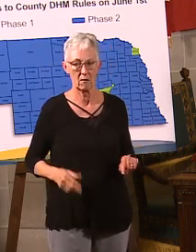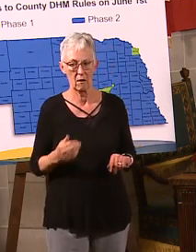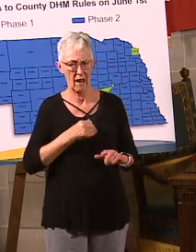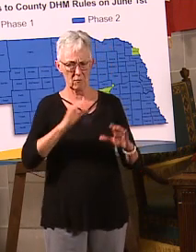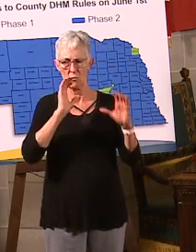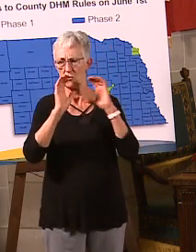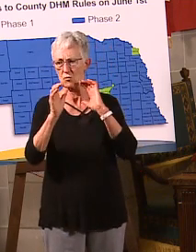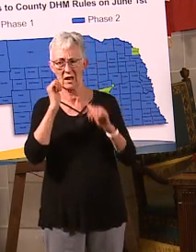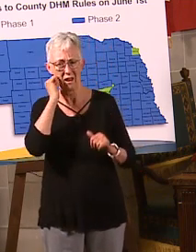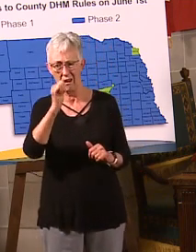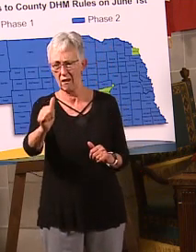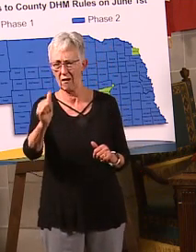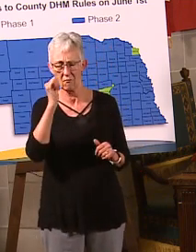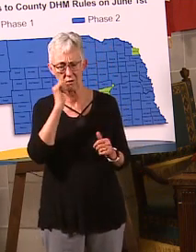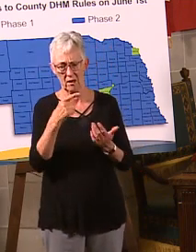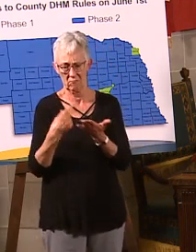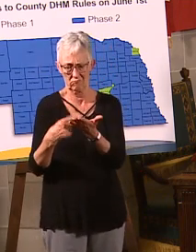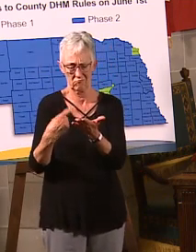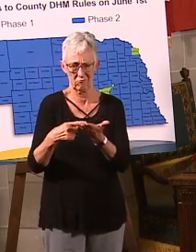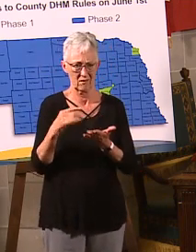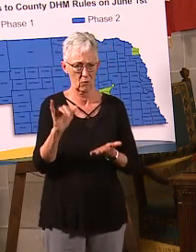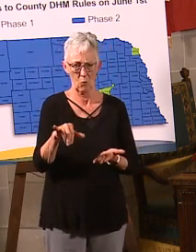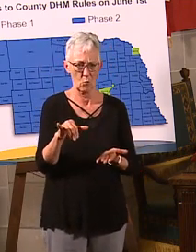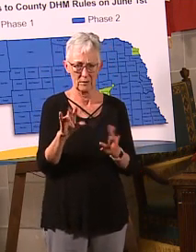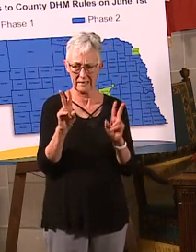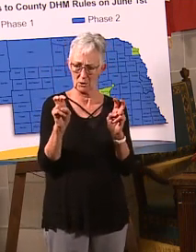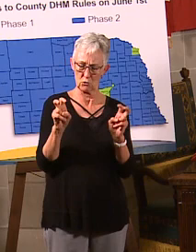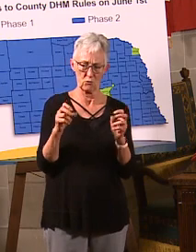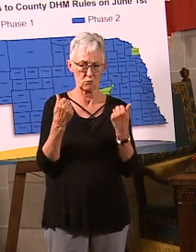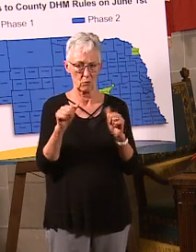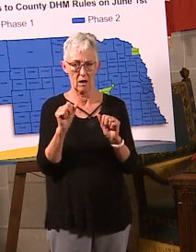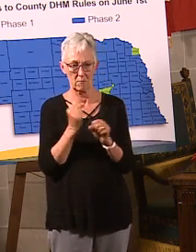talking about these issues, and we just try to do the best job we can.